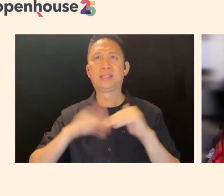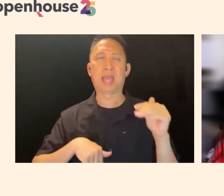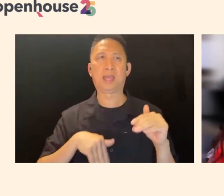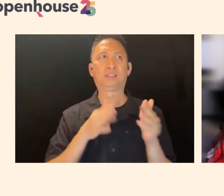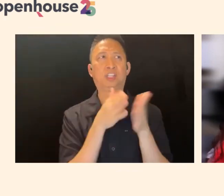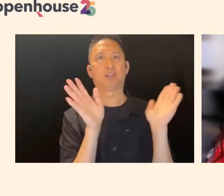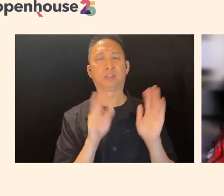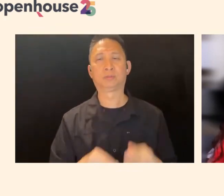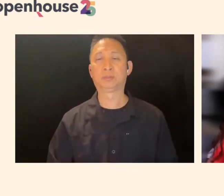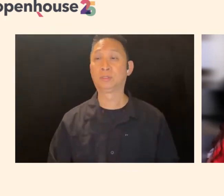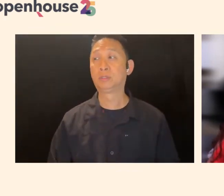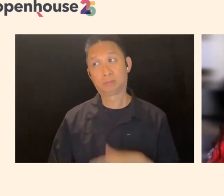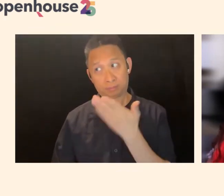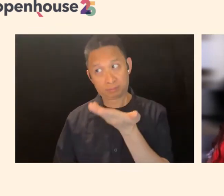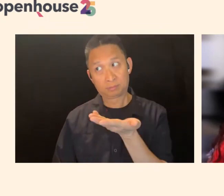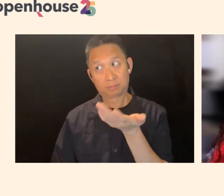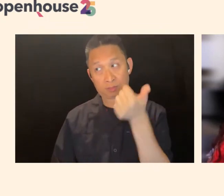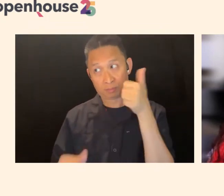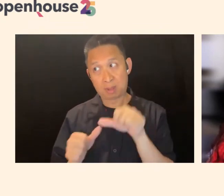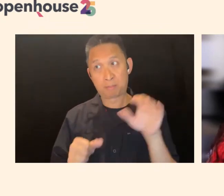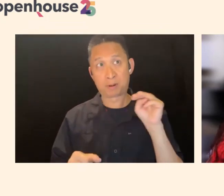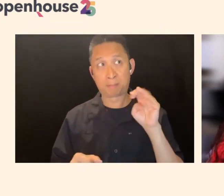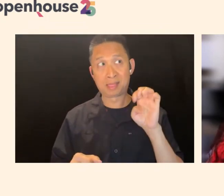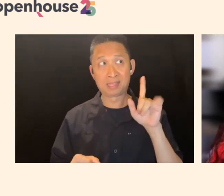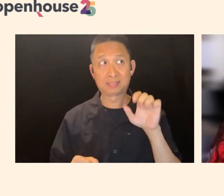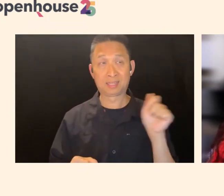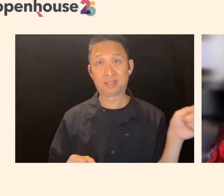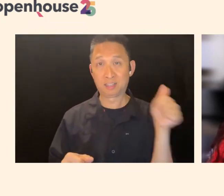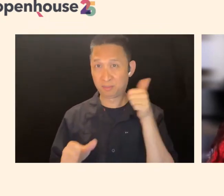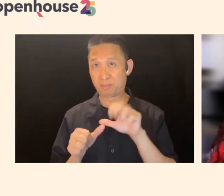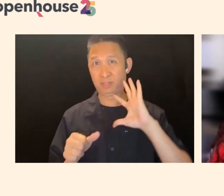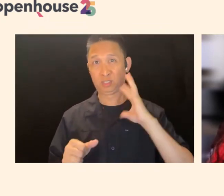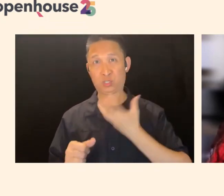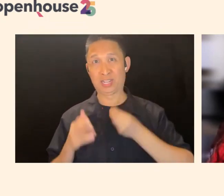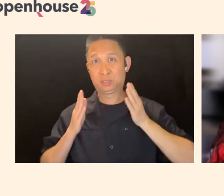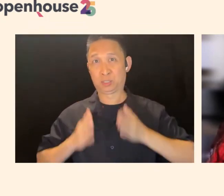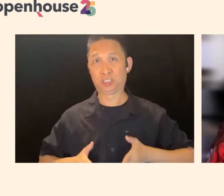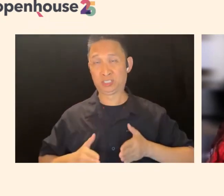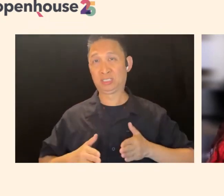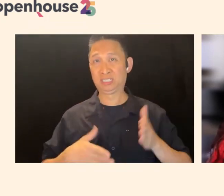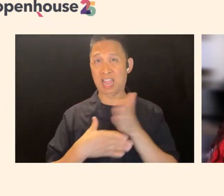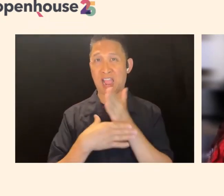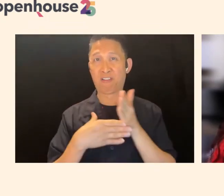Once again, the average life expectancy of a trans individual